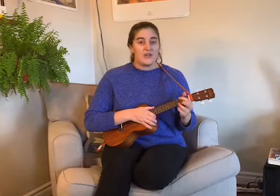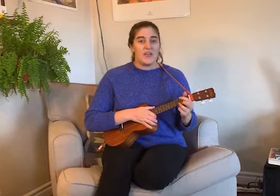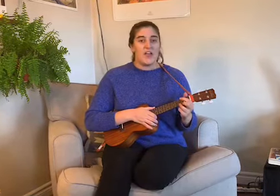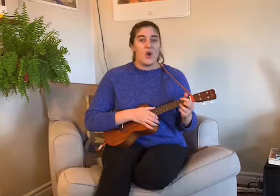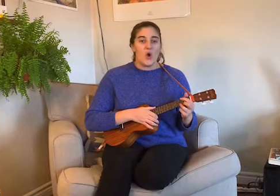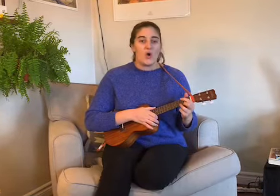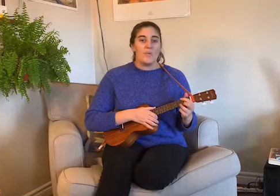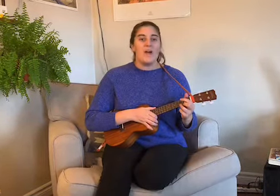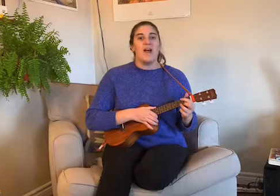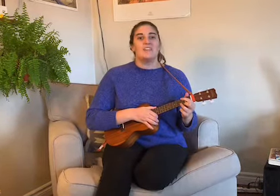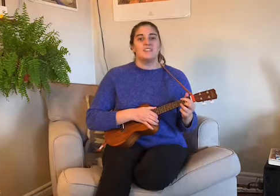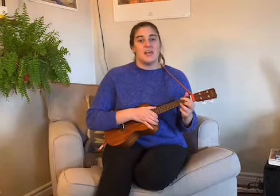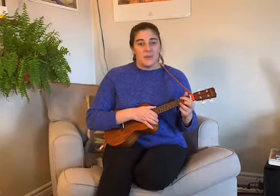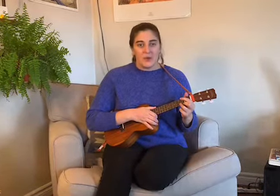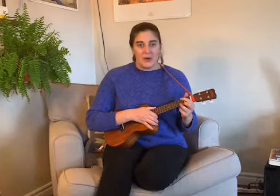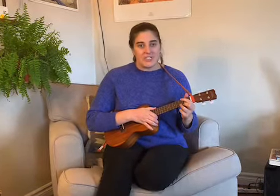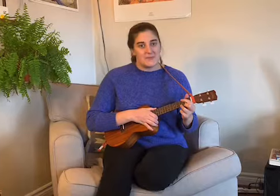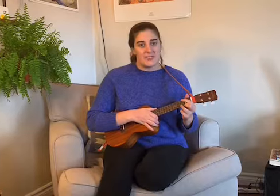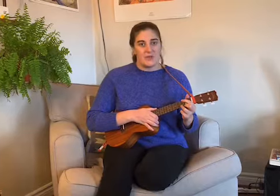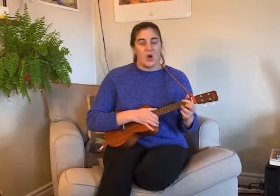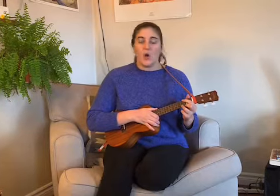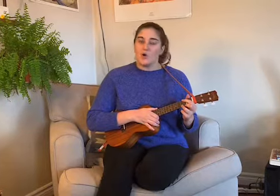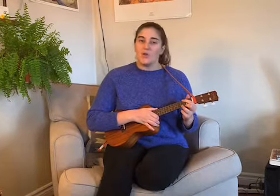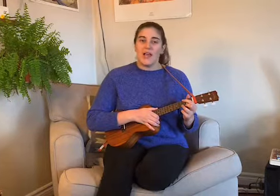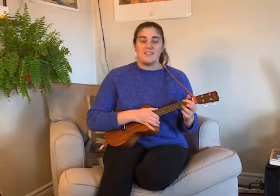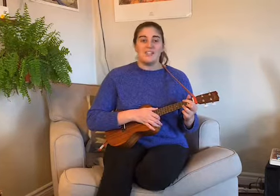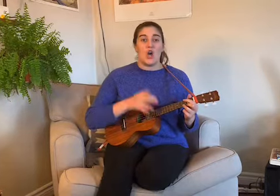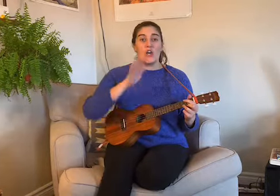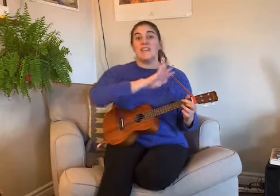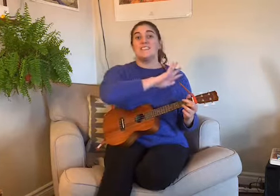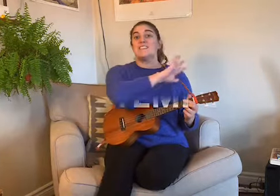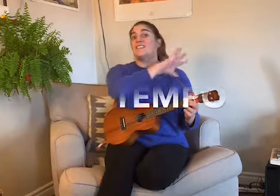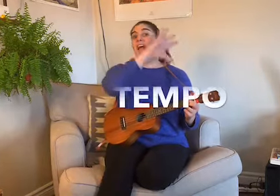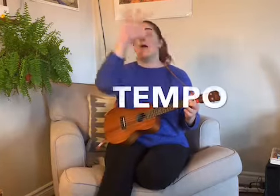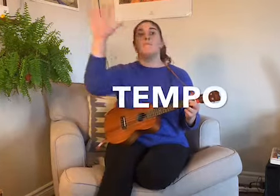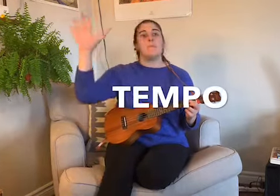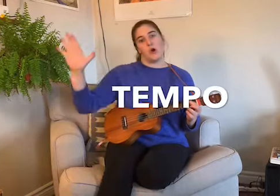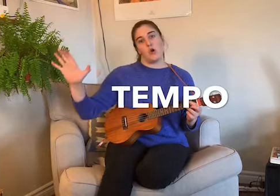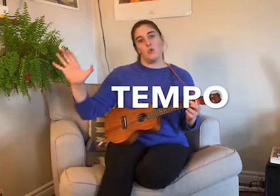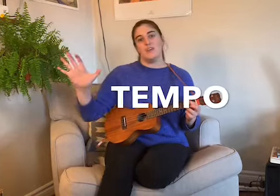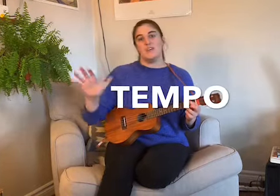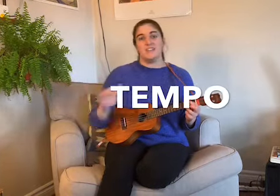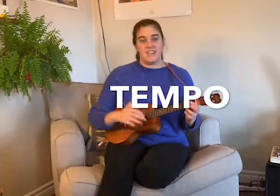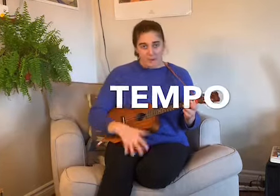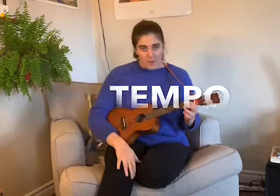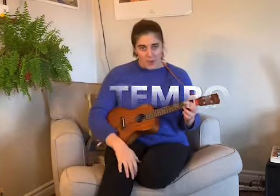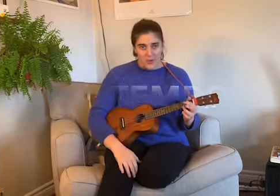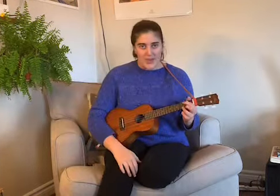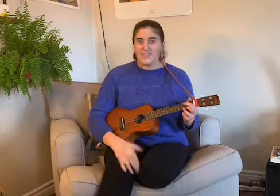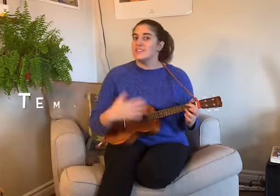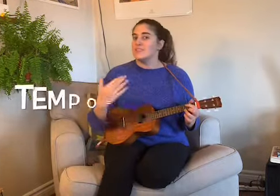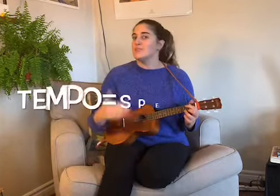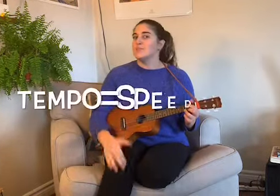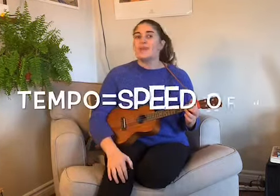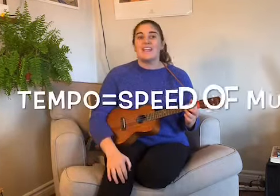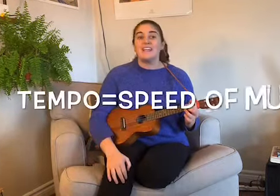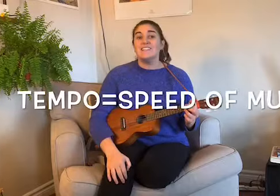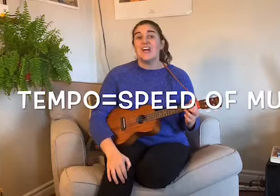at home. Today we are going to be doing a whole lesson on tempo. Tempo is the speed